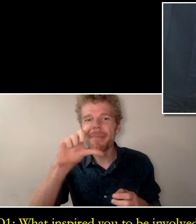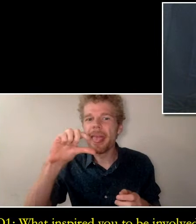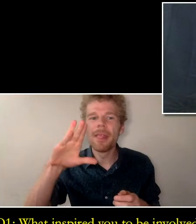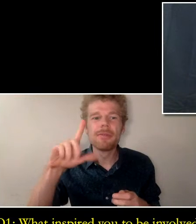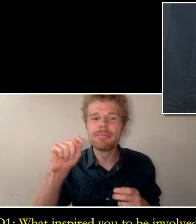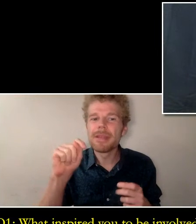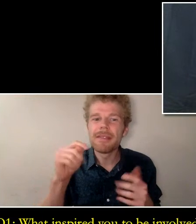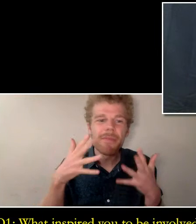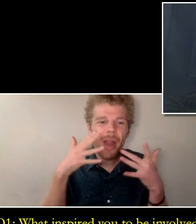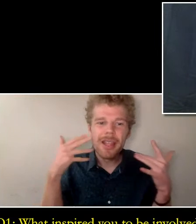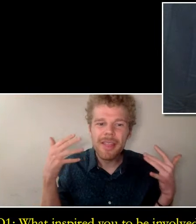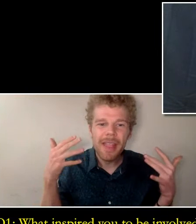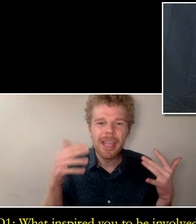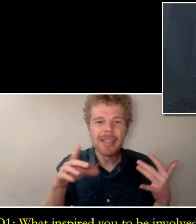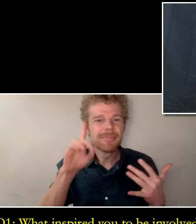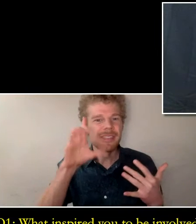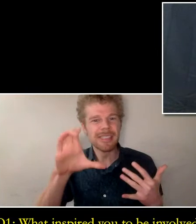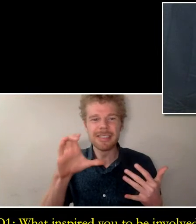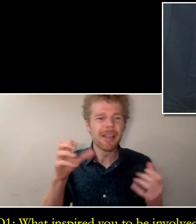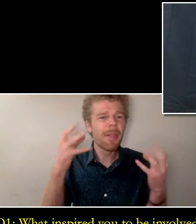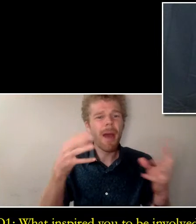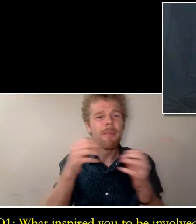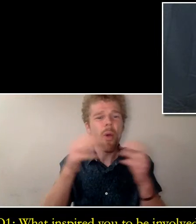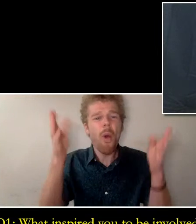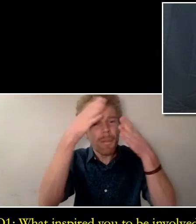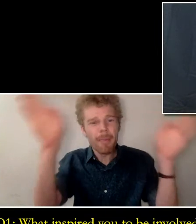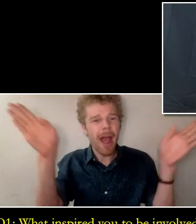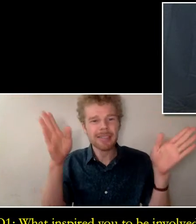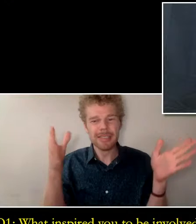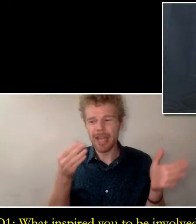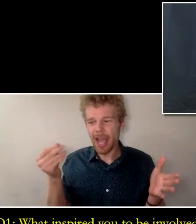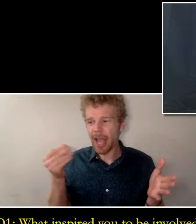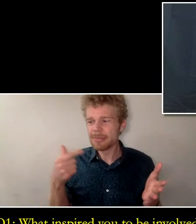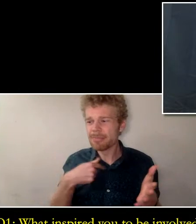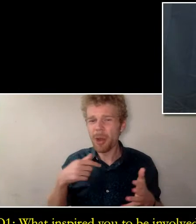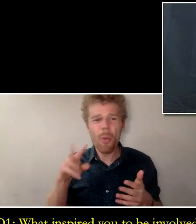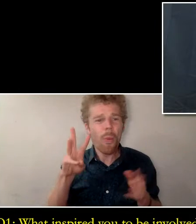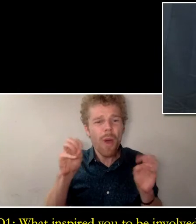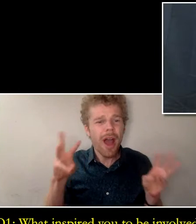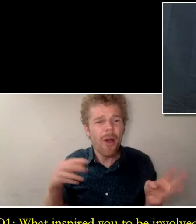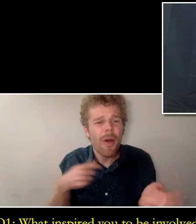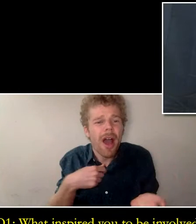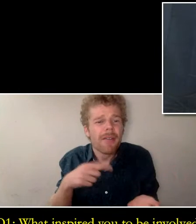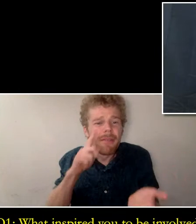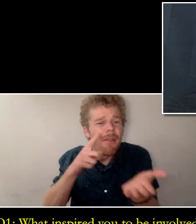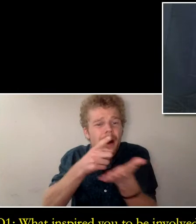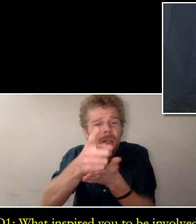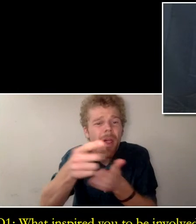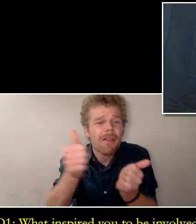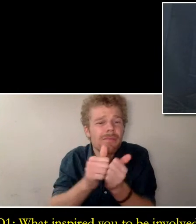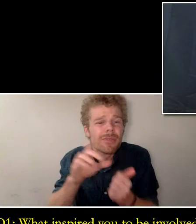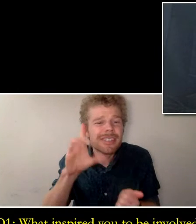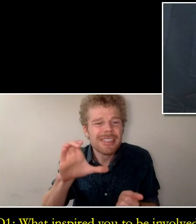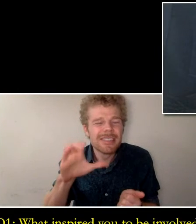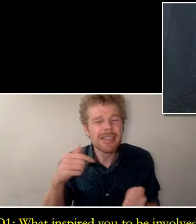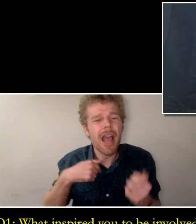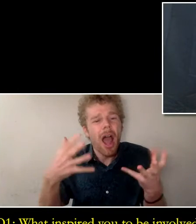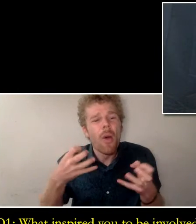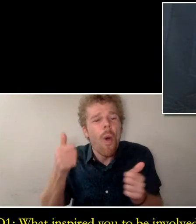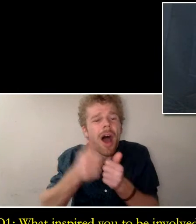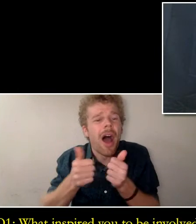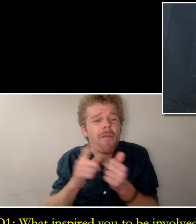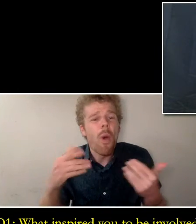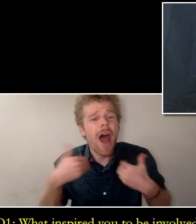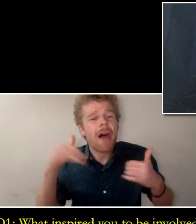in Nebraska, which I wouldn't say is a particularly deaf-friendly or LGBT-friendly environment, versus DC, where people